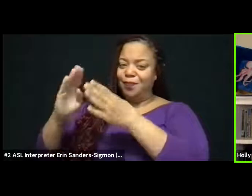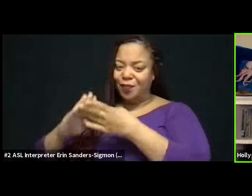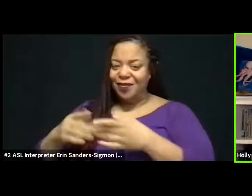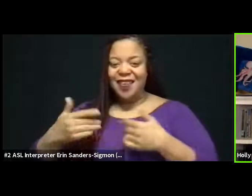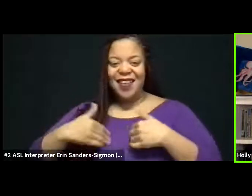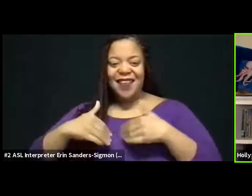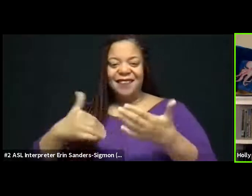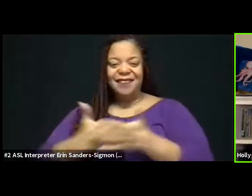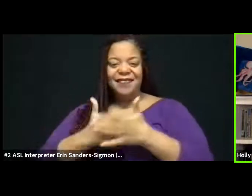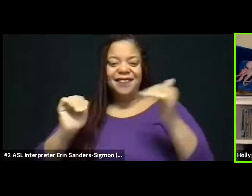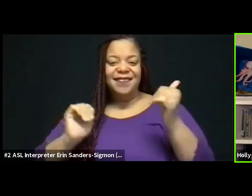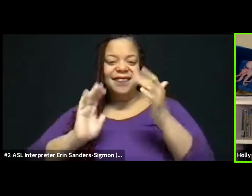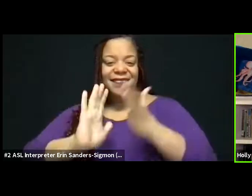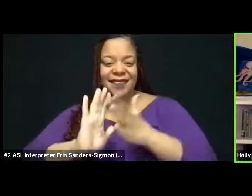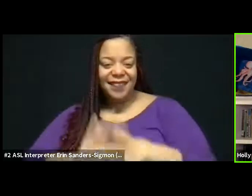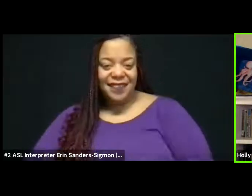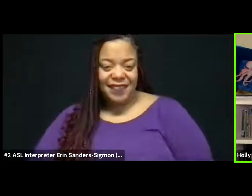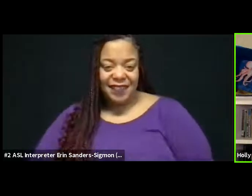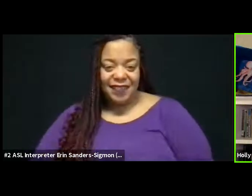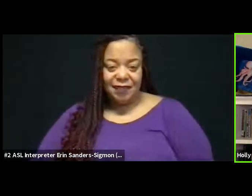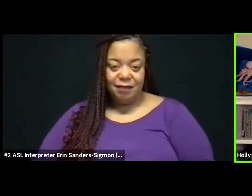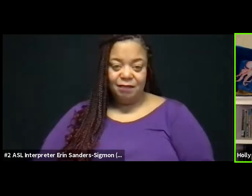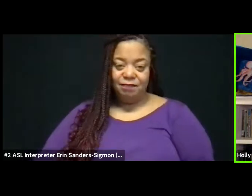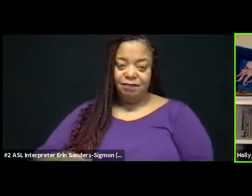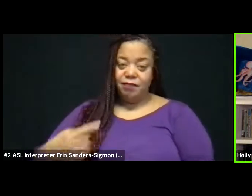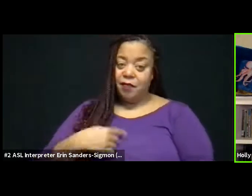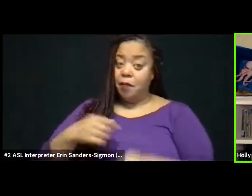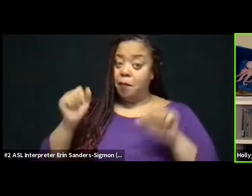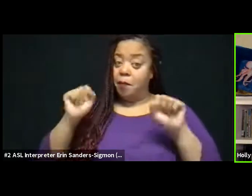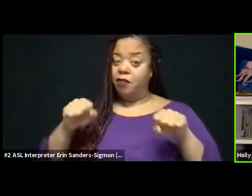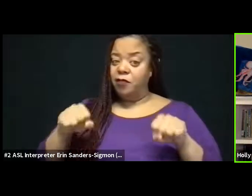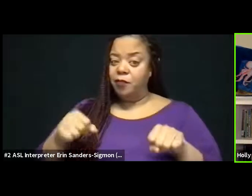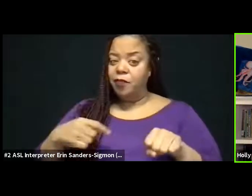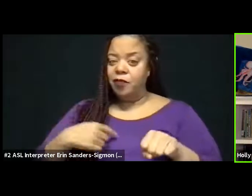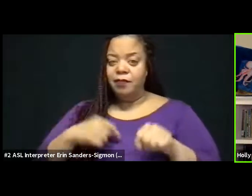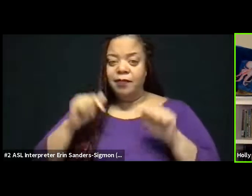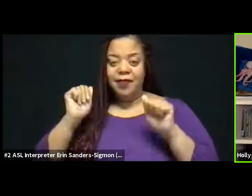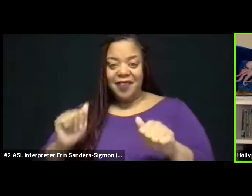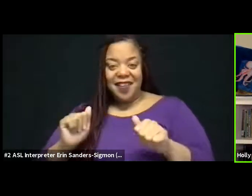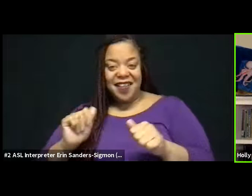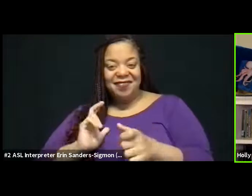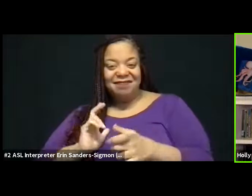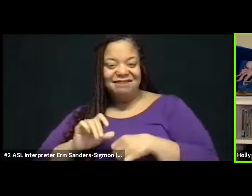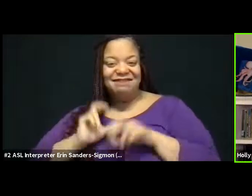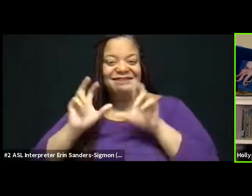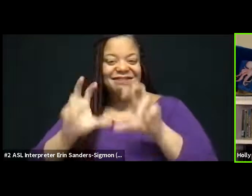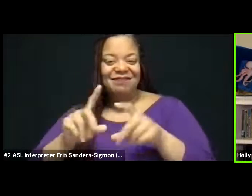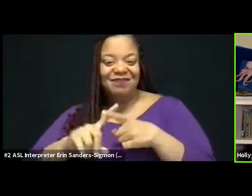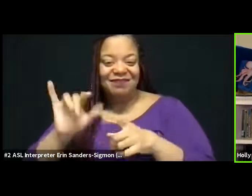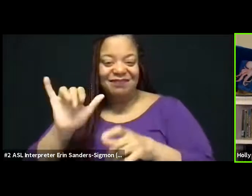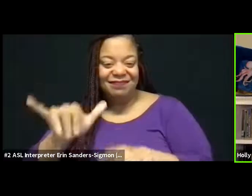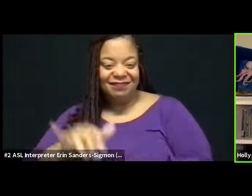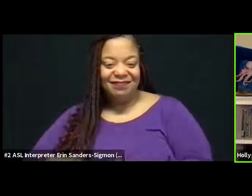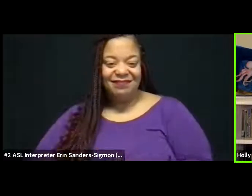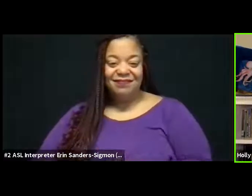have built. And so I think so often in our elementary and middle school classrooms, we see